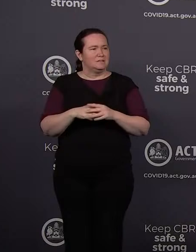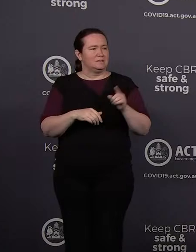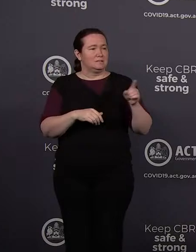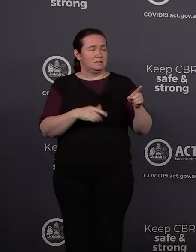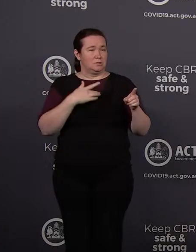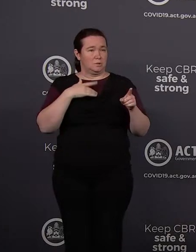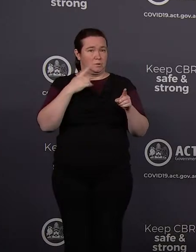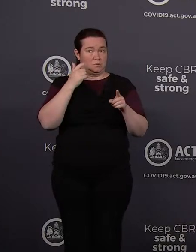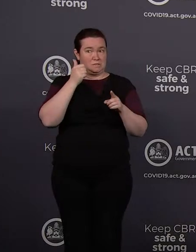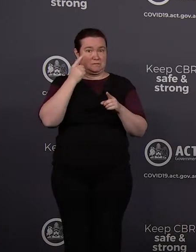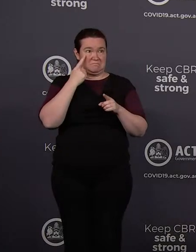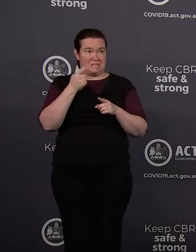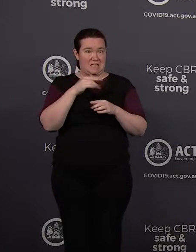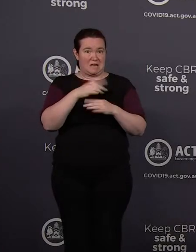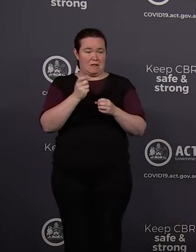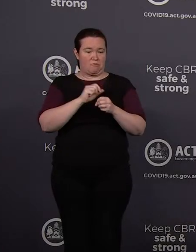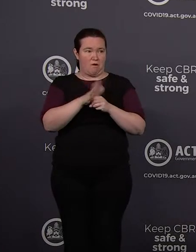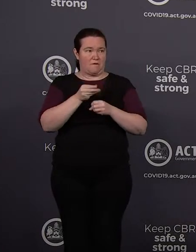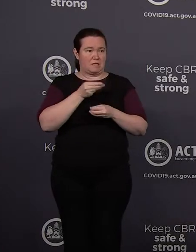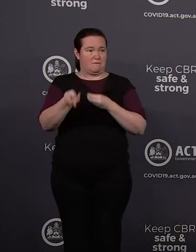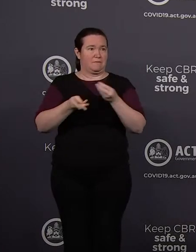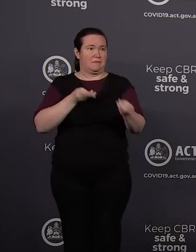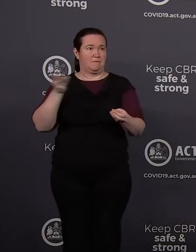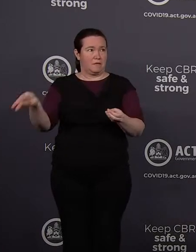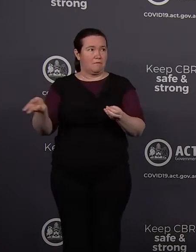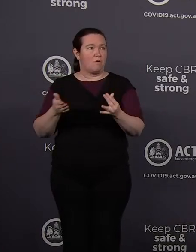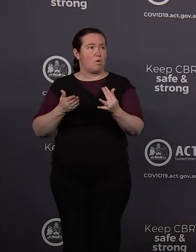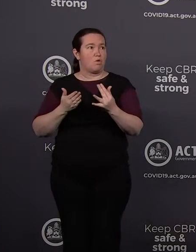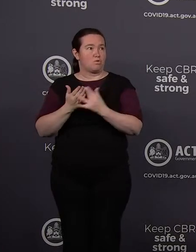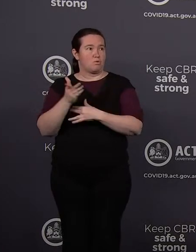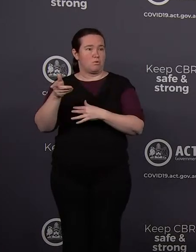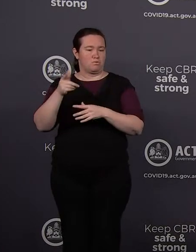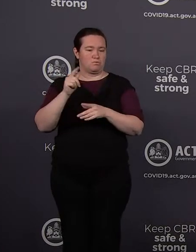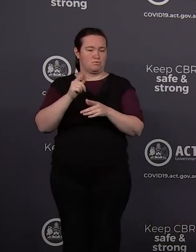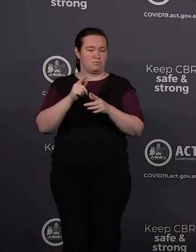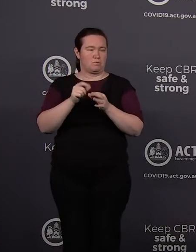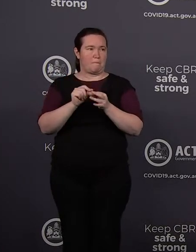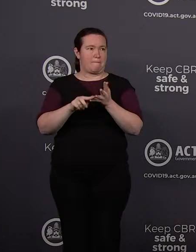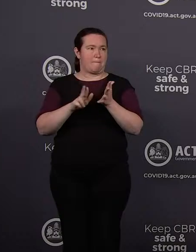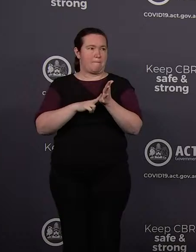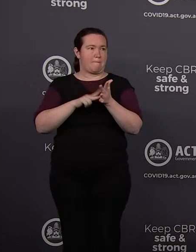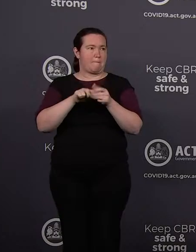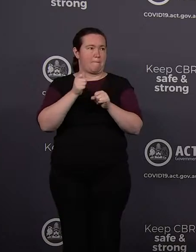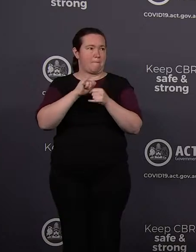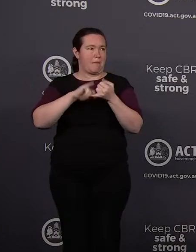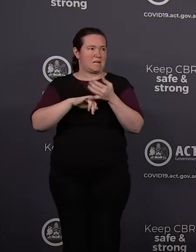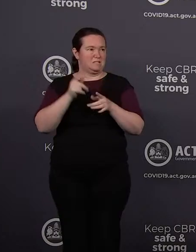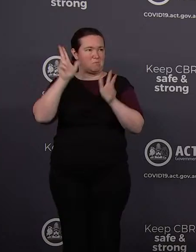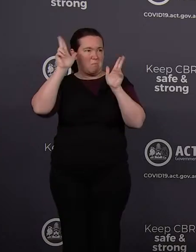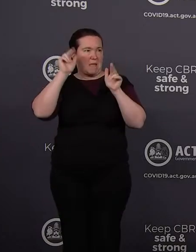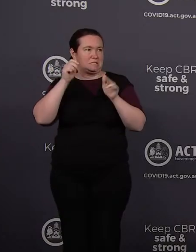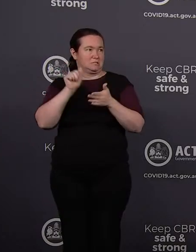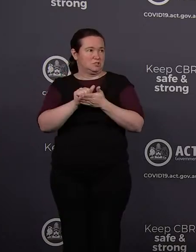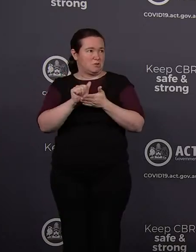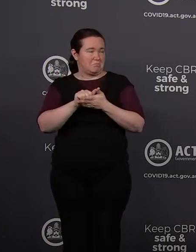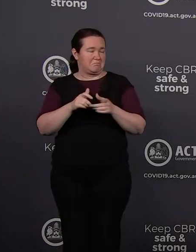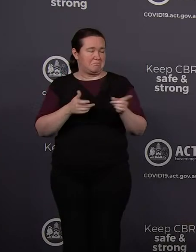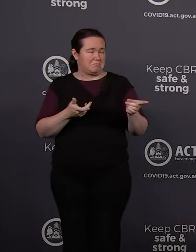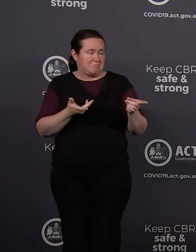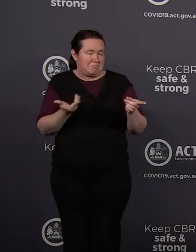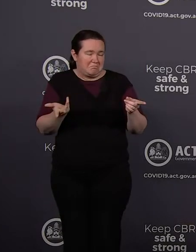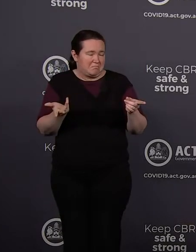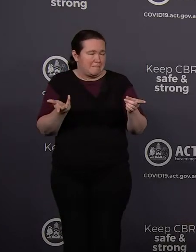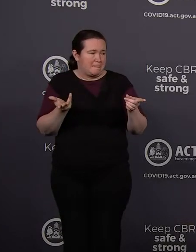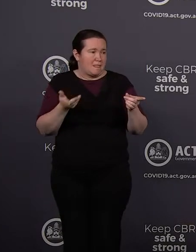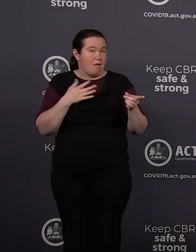Bunnings stores? So there's certainly been exposure sites, and there have been exposure sites in